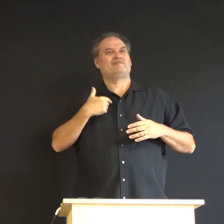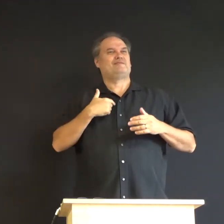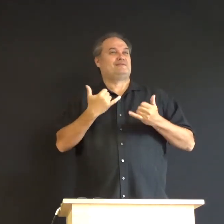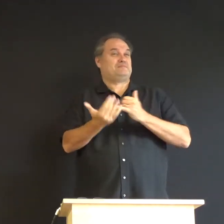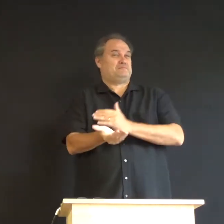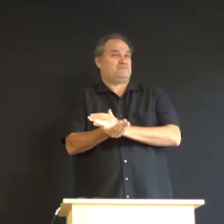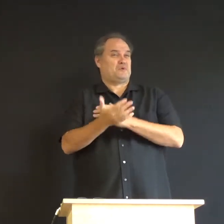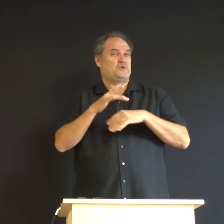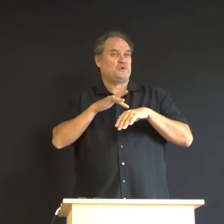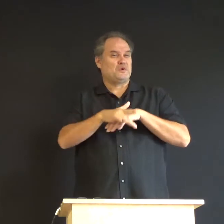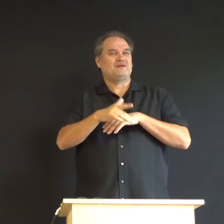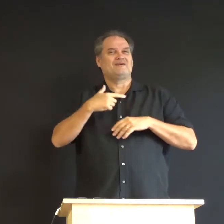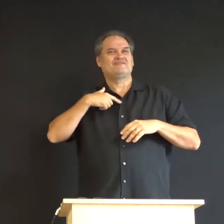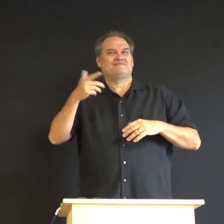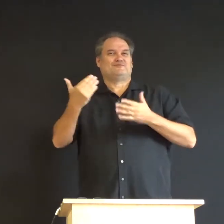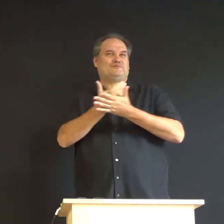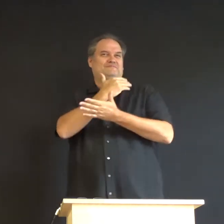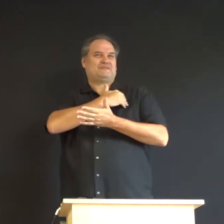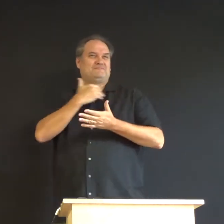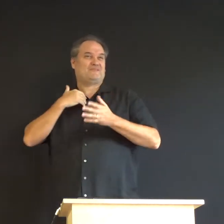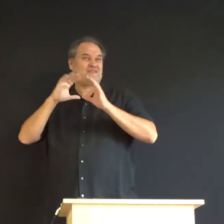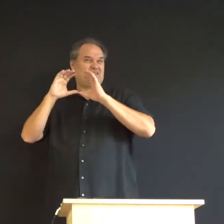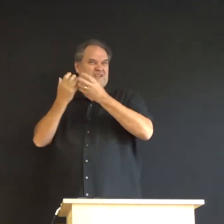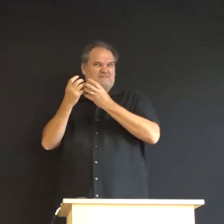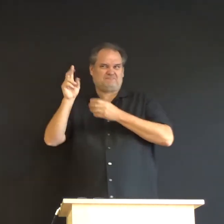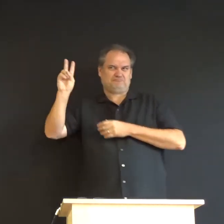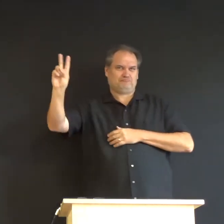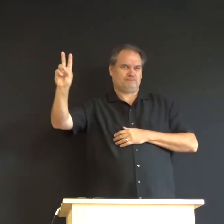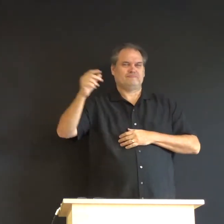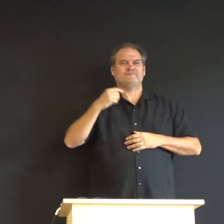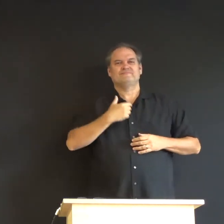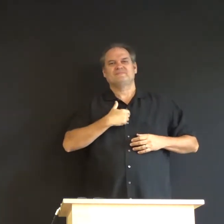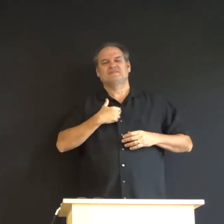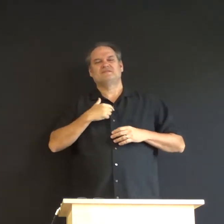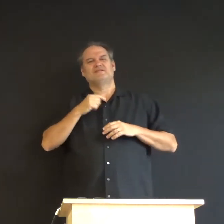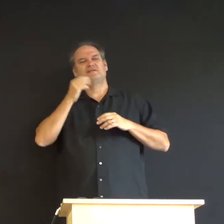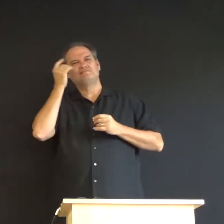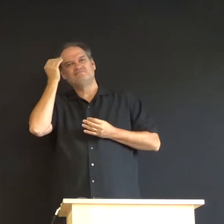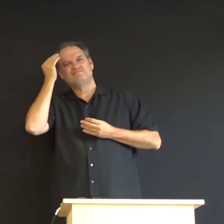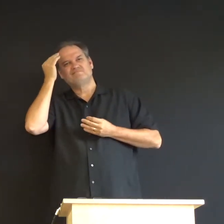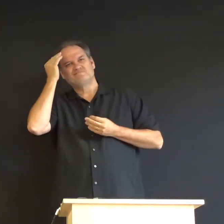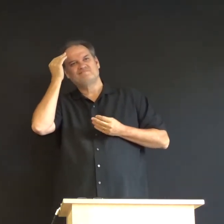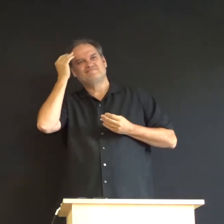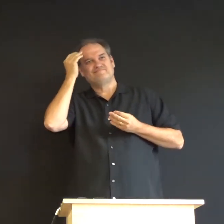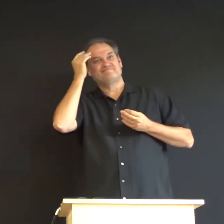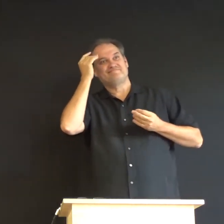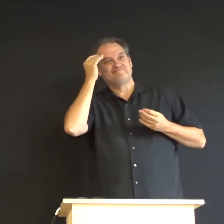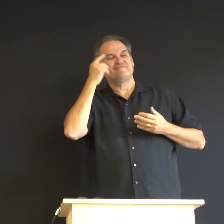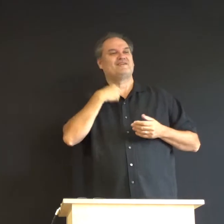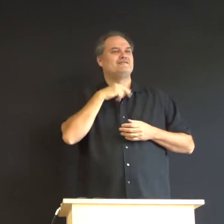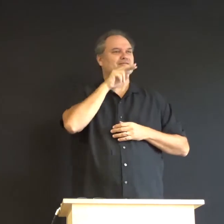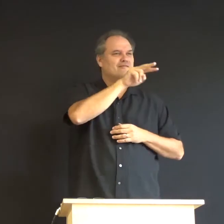And I thought about this a lot. More now. New membership class. We're thinking